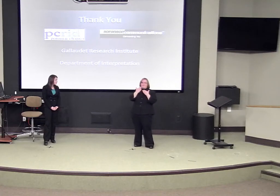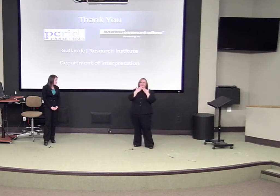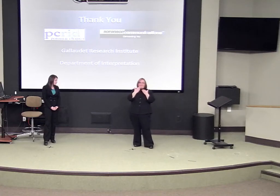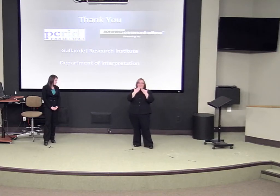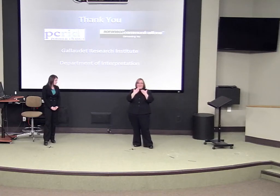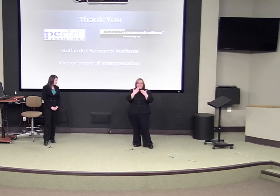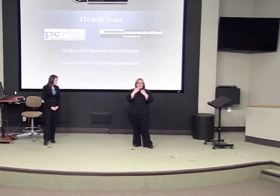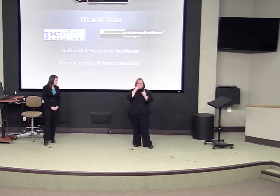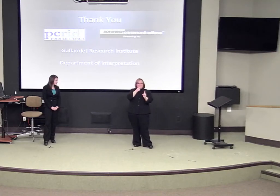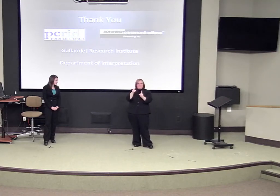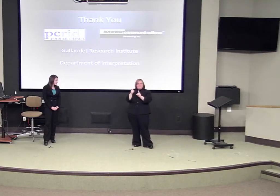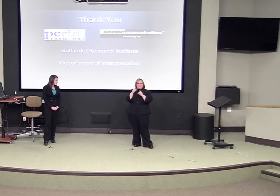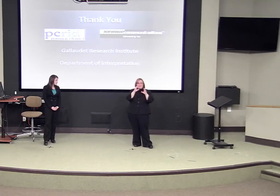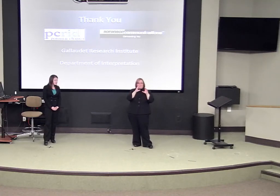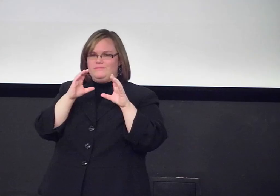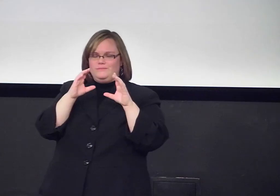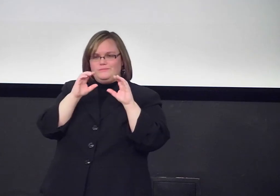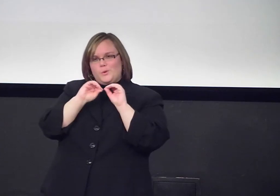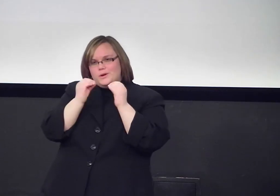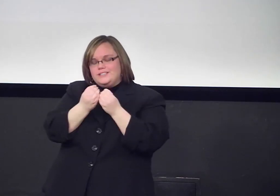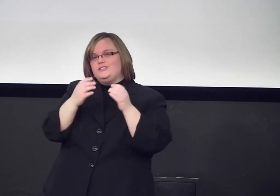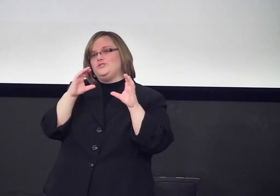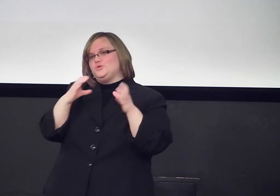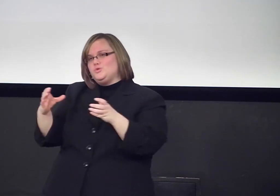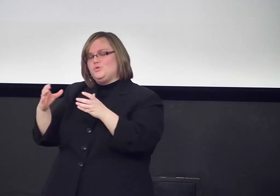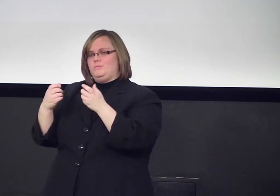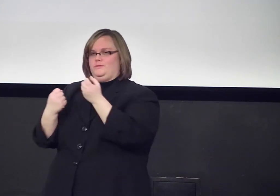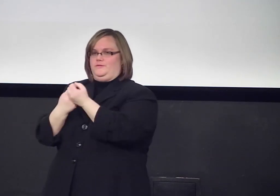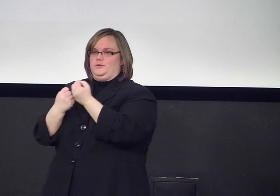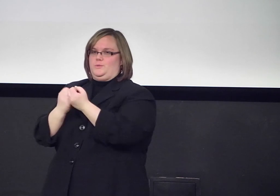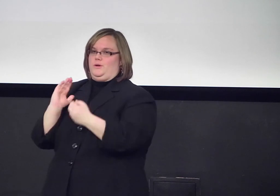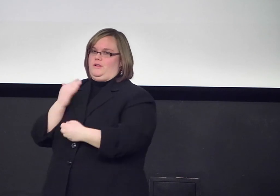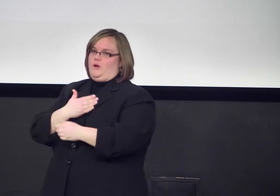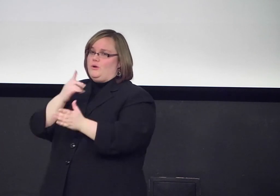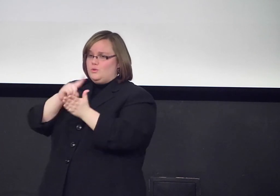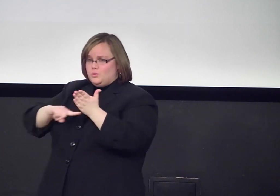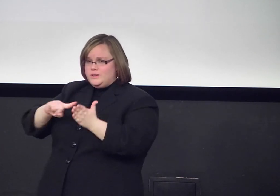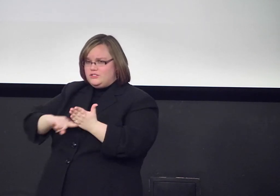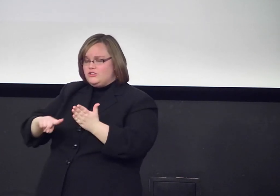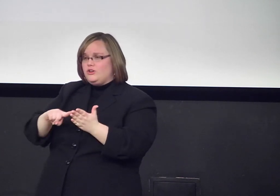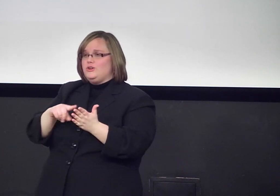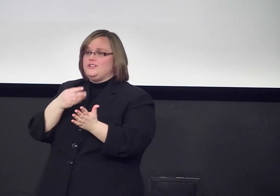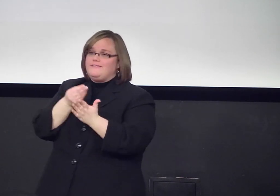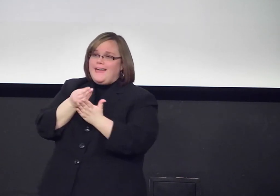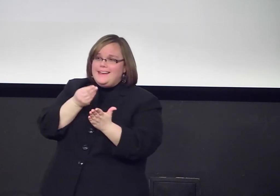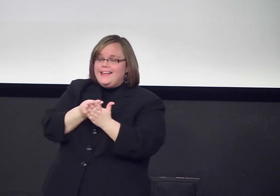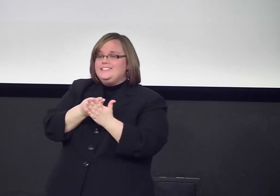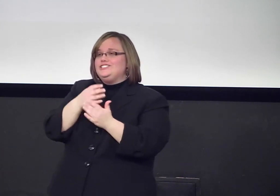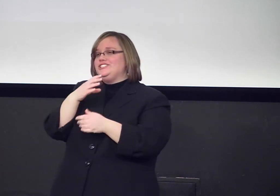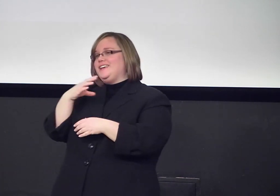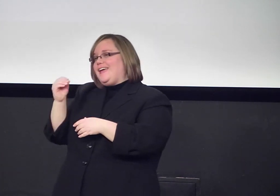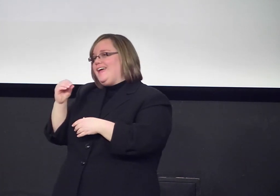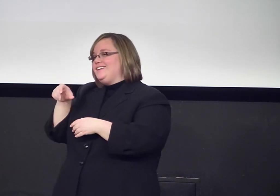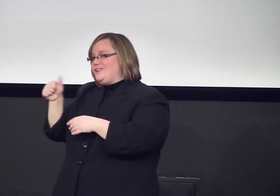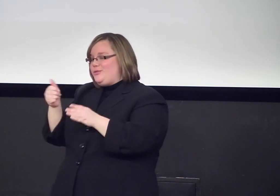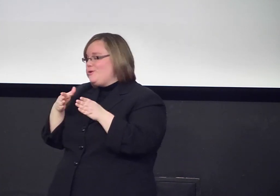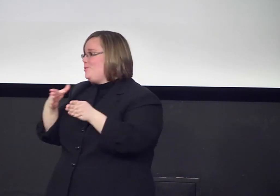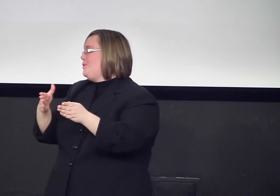And we would like to take a moment to thank these organizations and groups for supporting our research, both